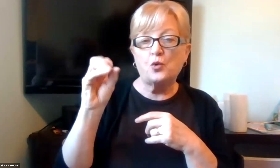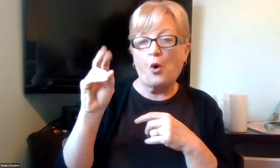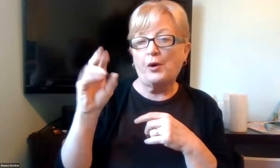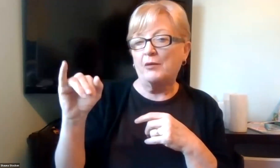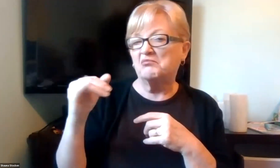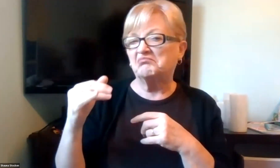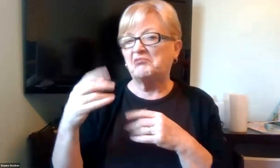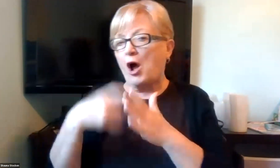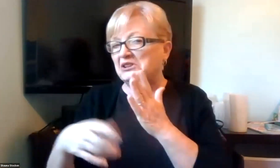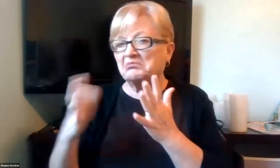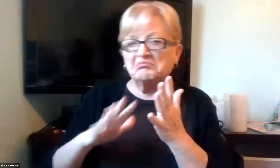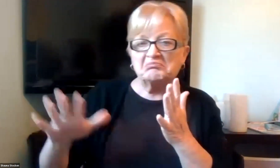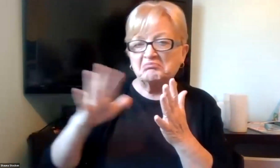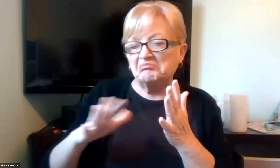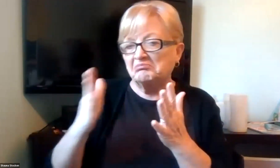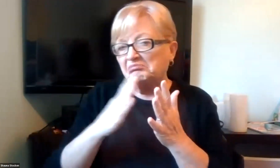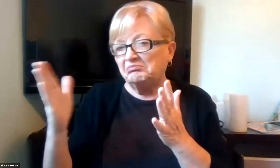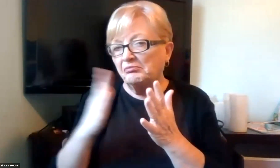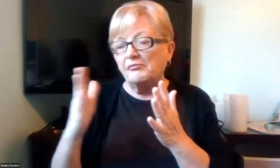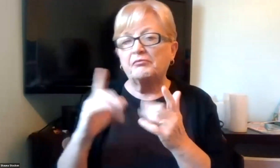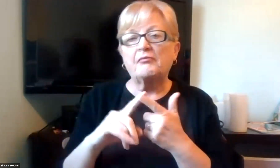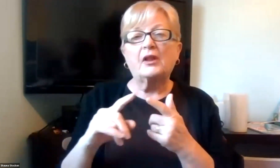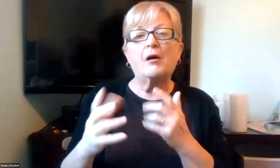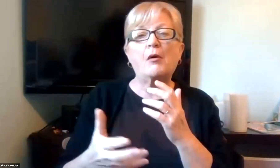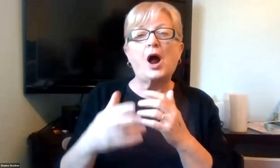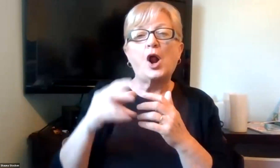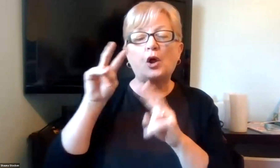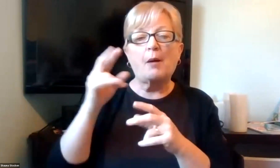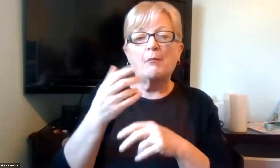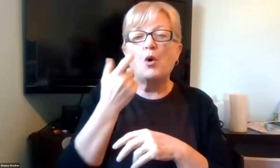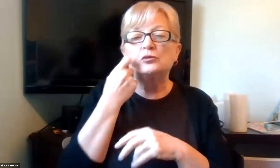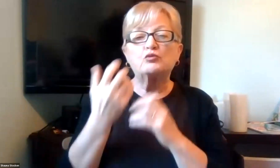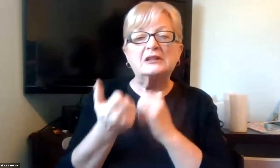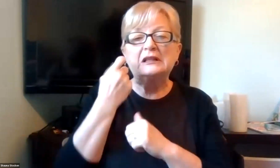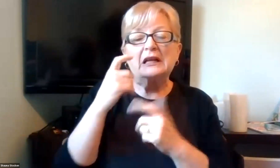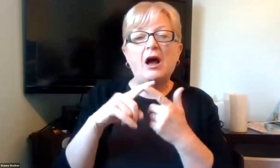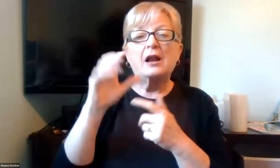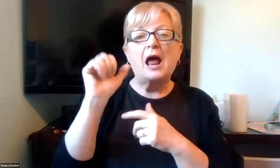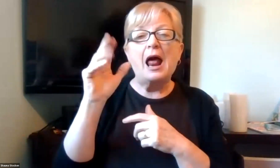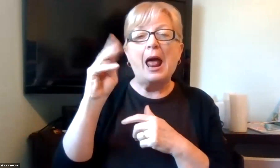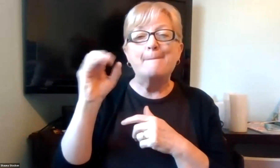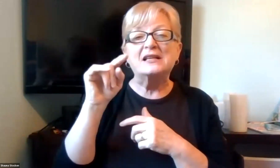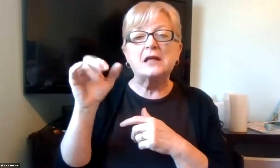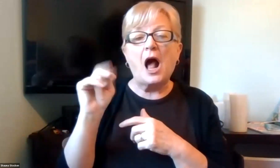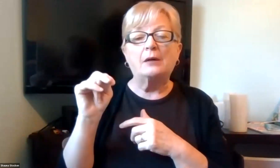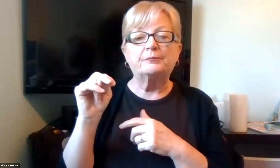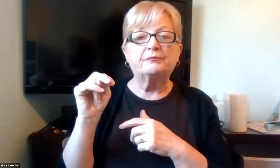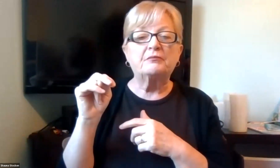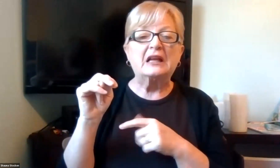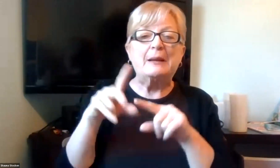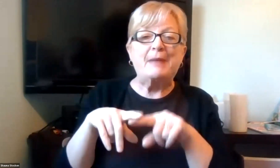When I looked it up most recently on Amazon, it depends on which one you